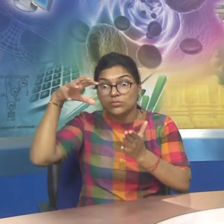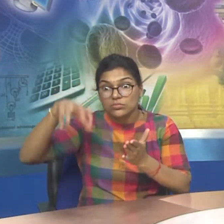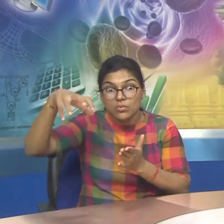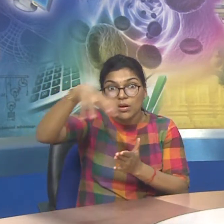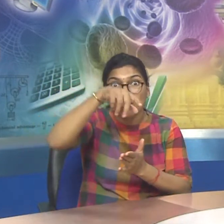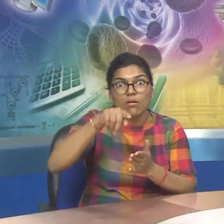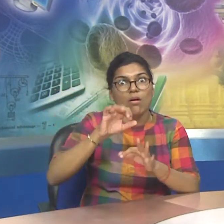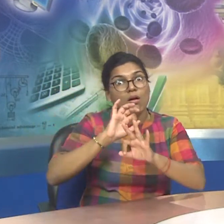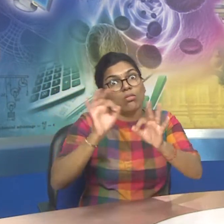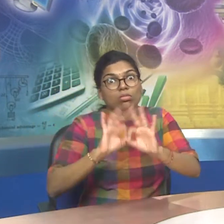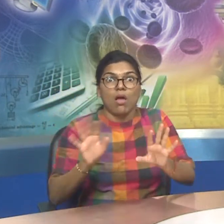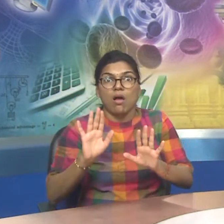that has a meaning.